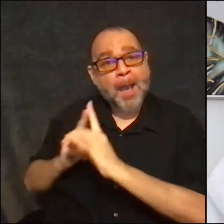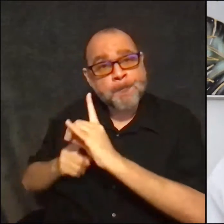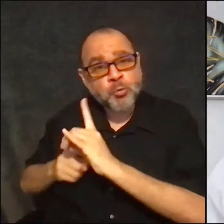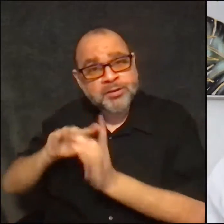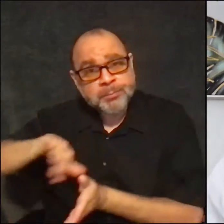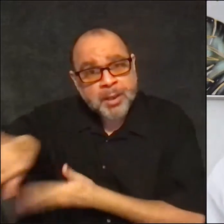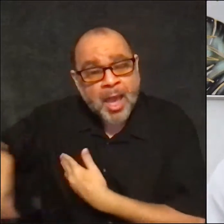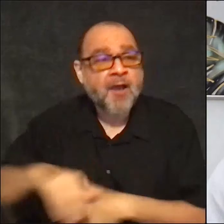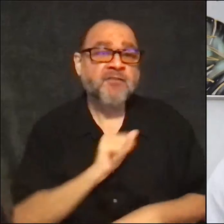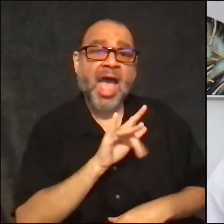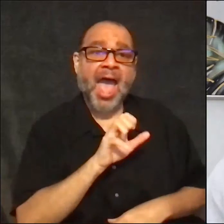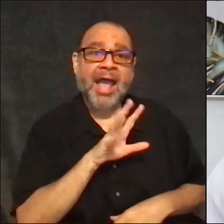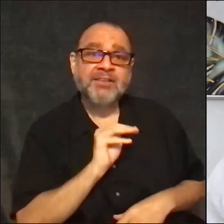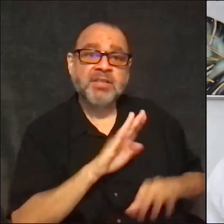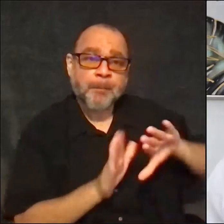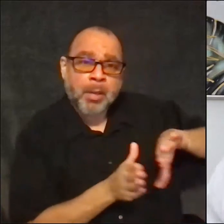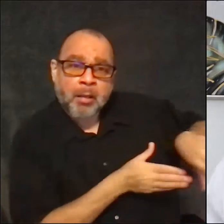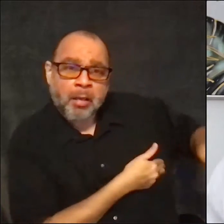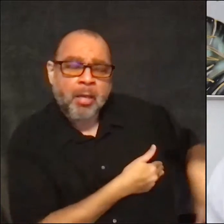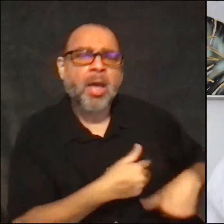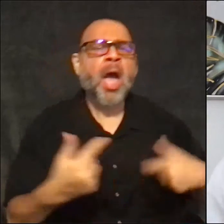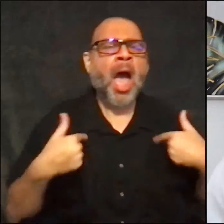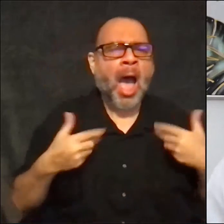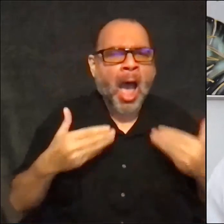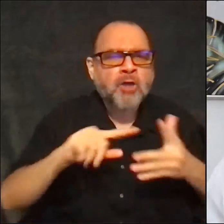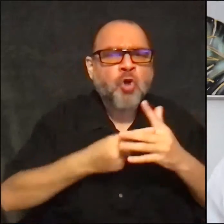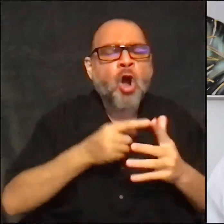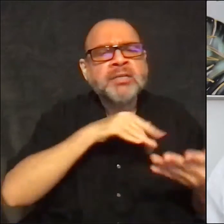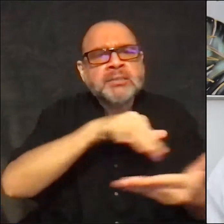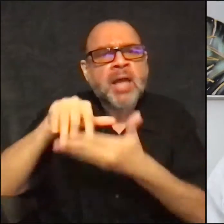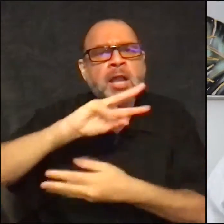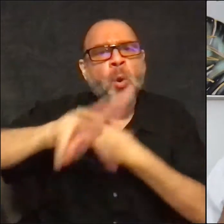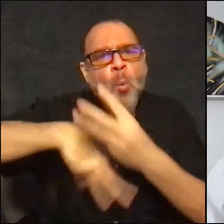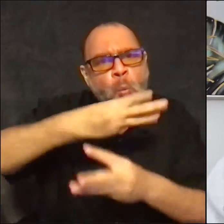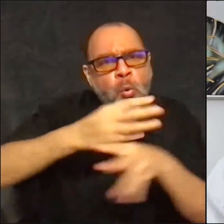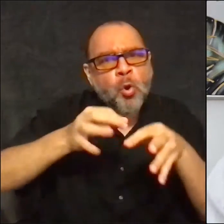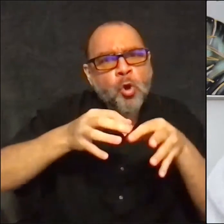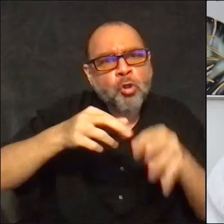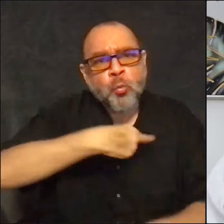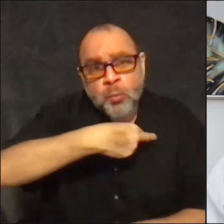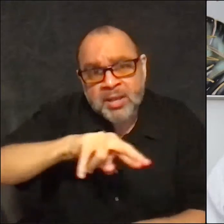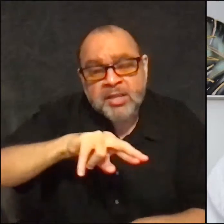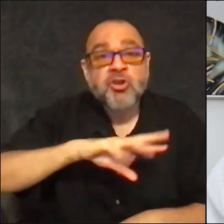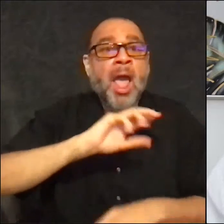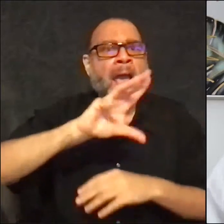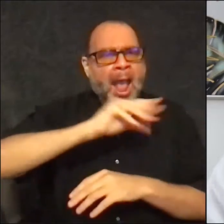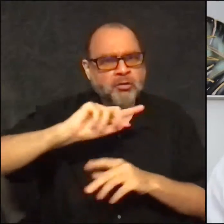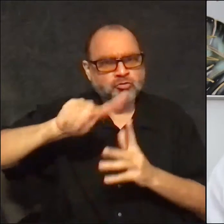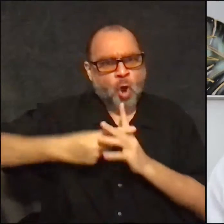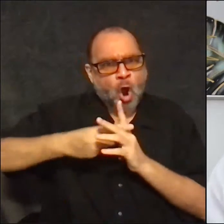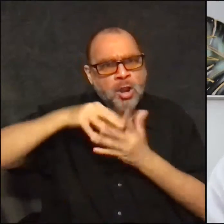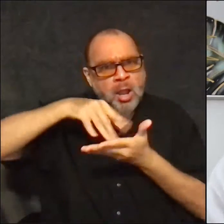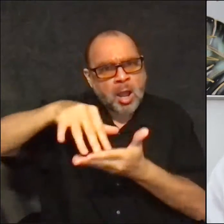spirituality, and ultimately landed in psychotherapy. And the practice was so transformative for me,